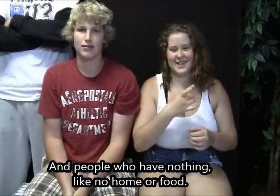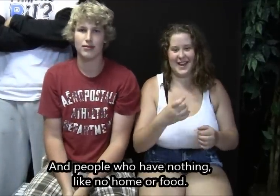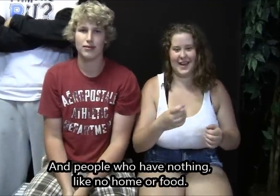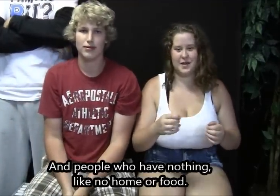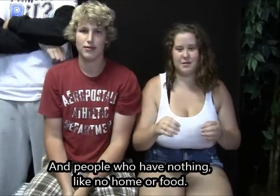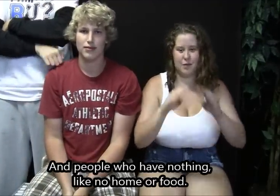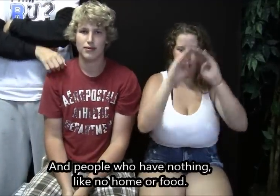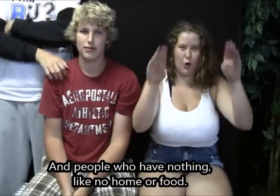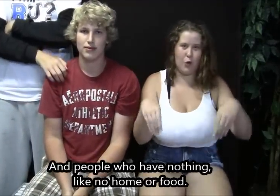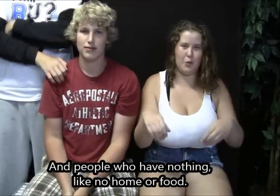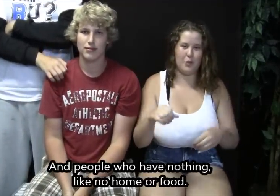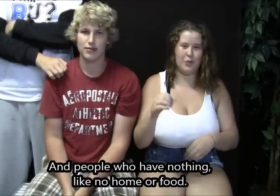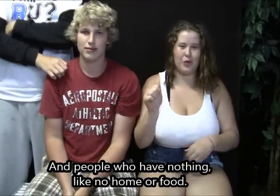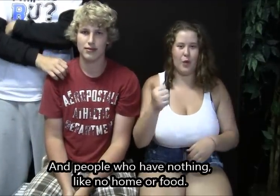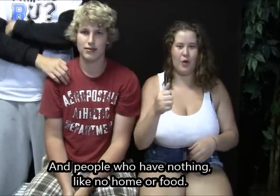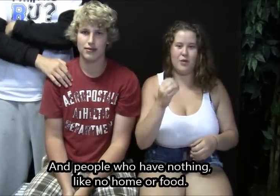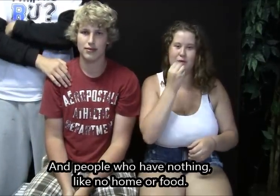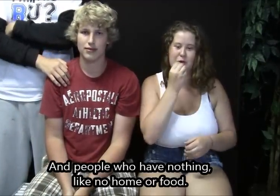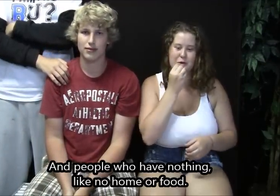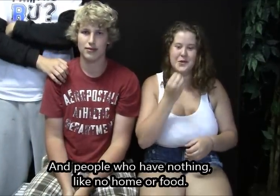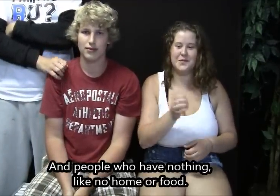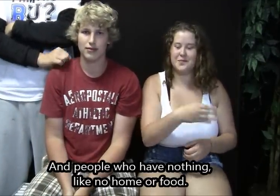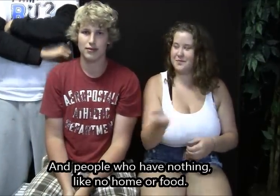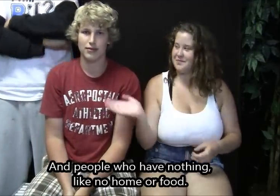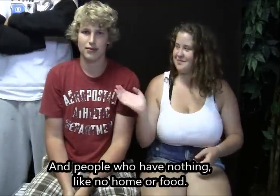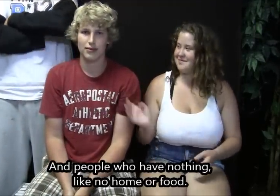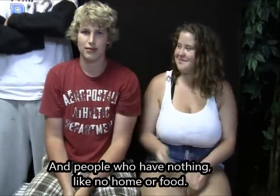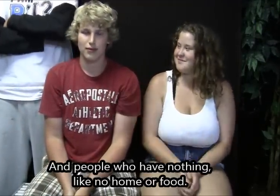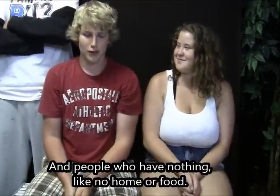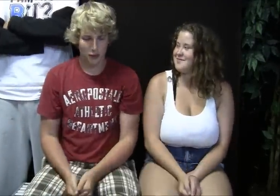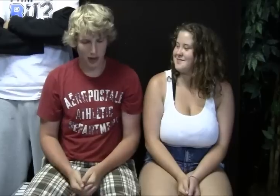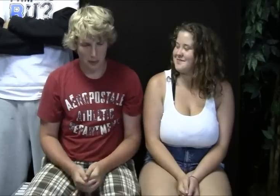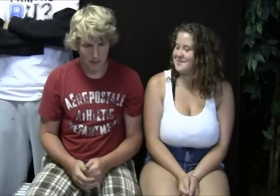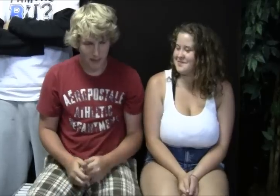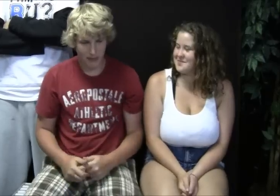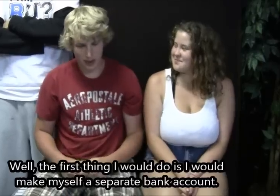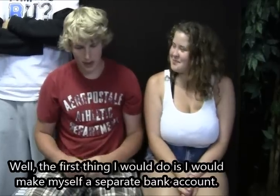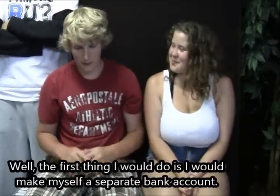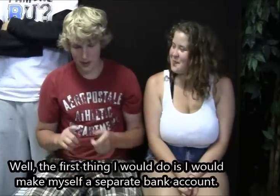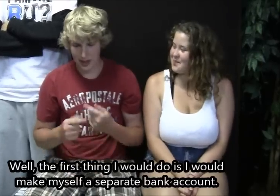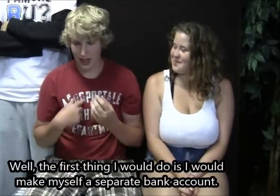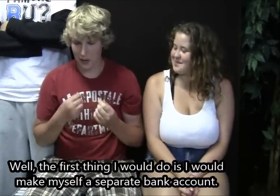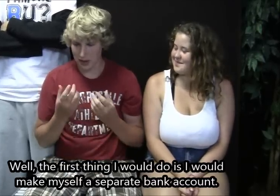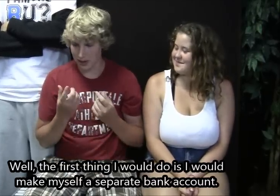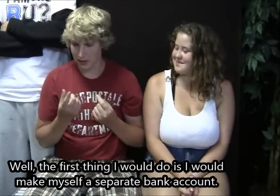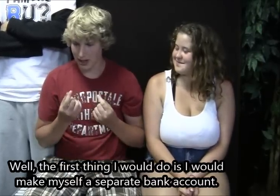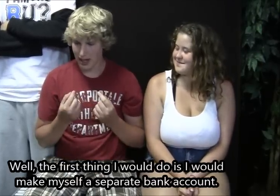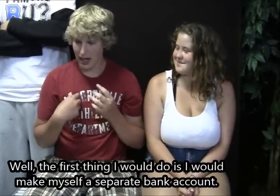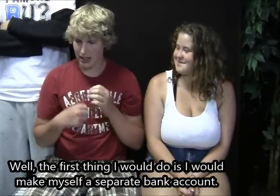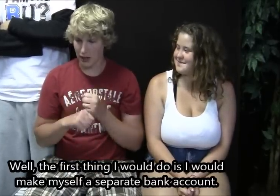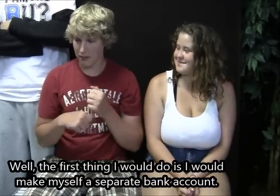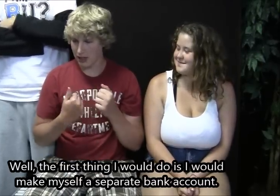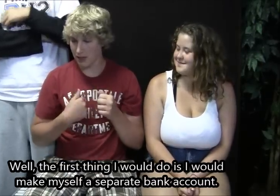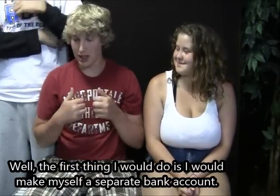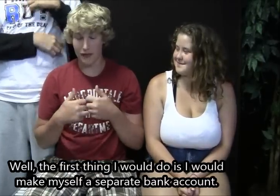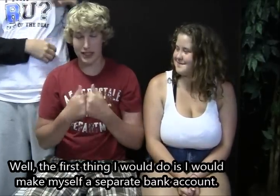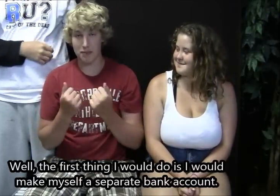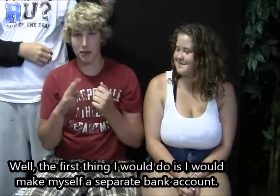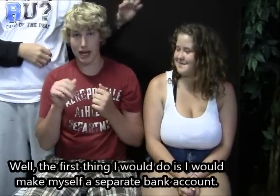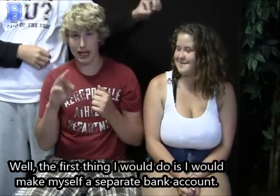like home or food. Well, the first thing I would do is I would make myself a separate bank